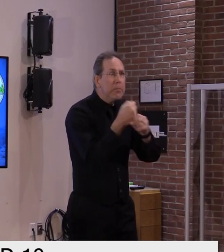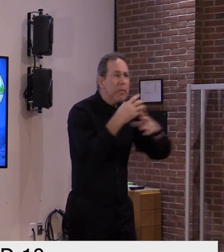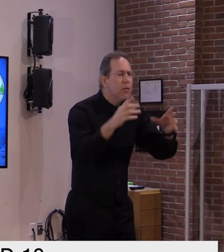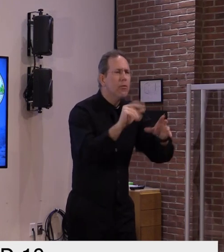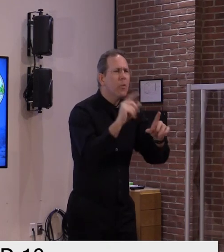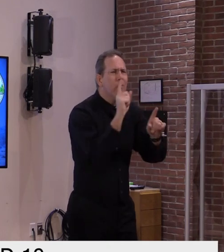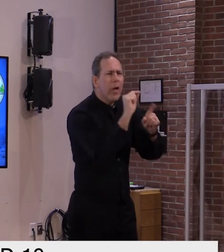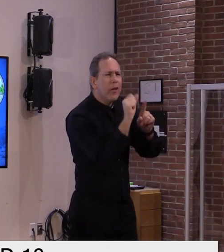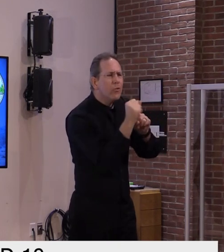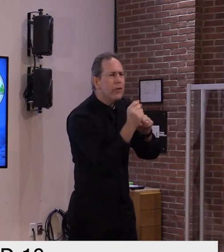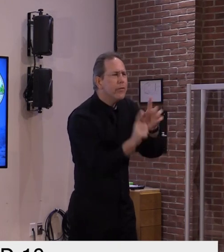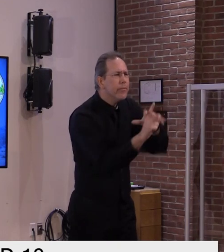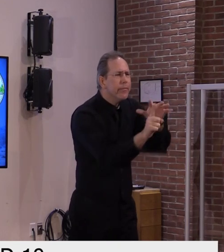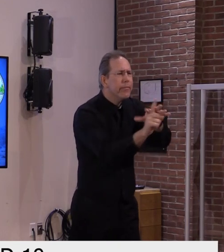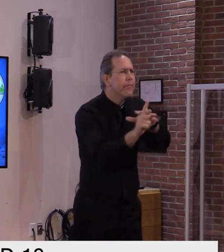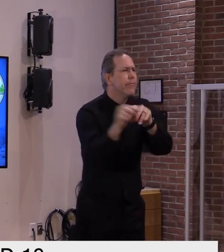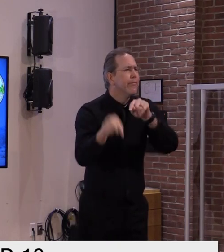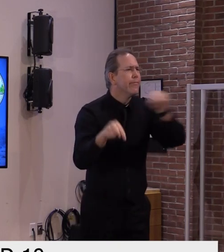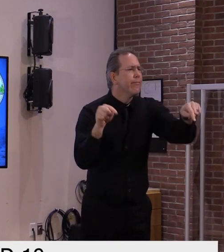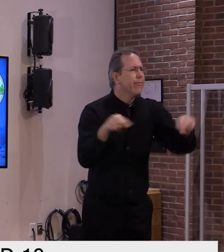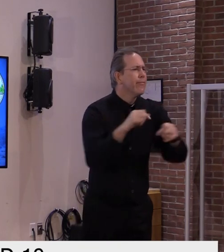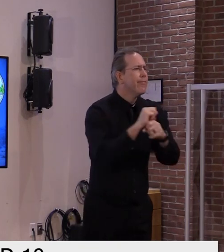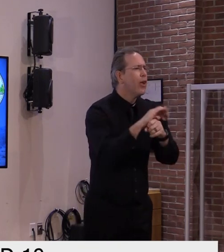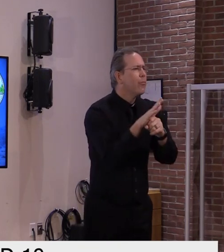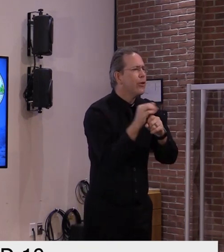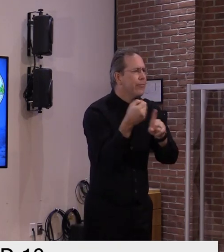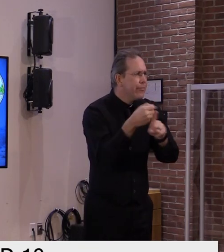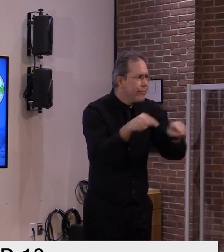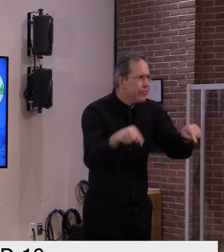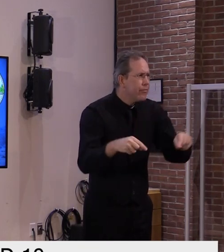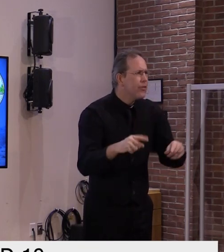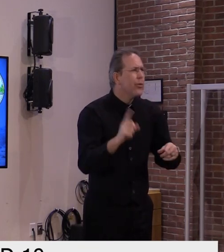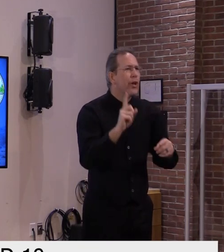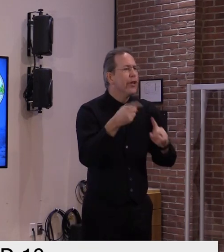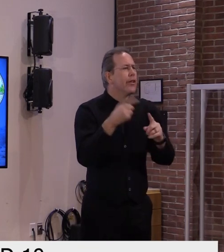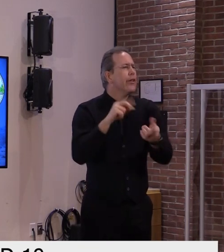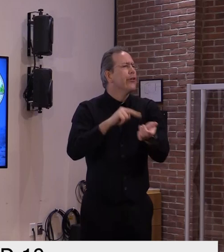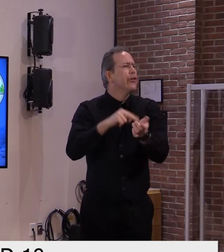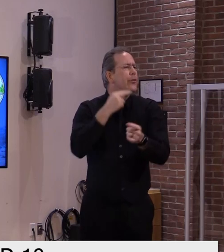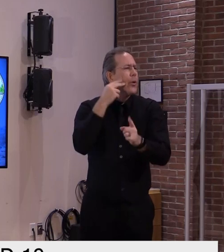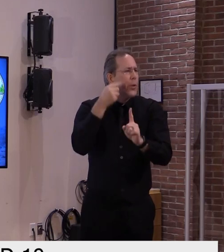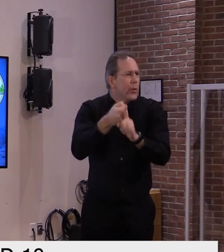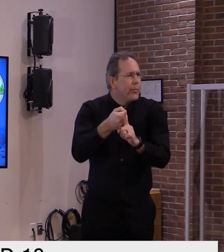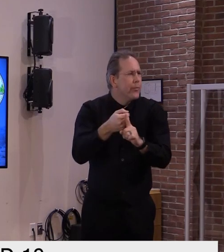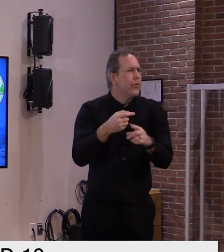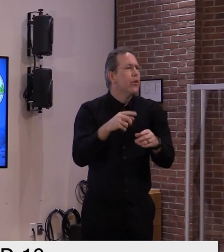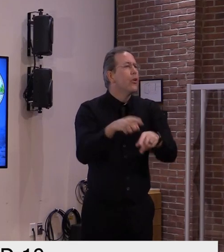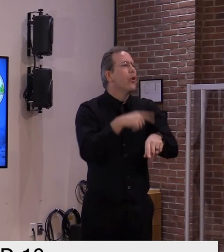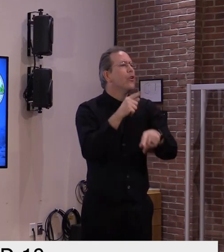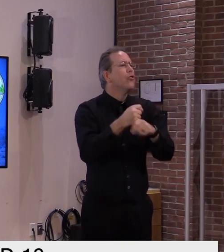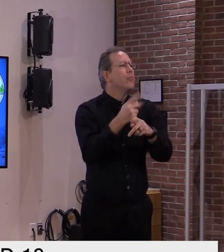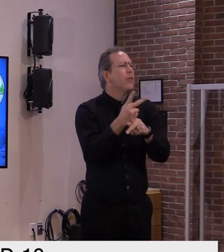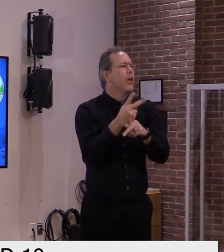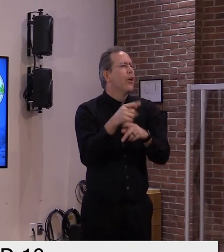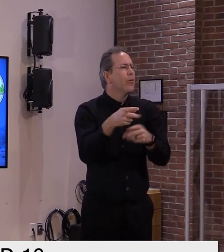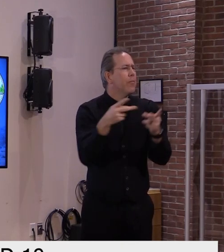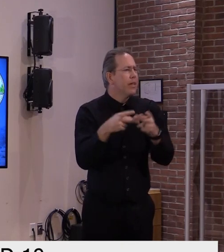in long-term care facilities that we have already been sharing with you, and in non-healthcare work sites.